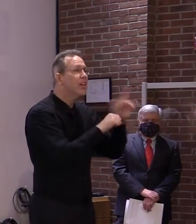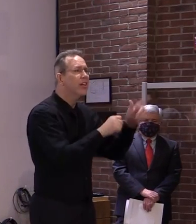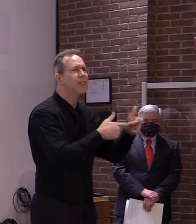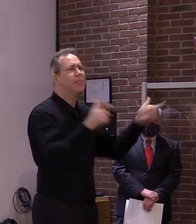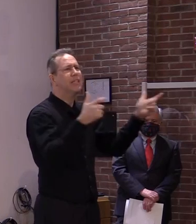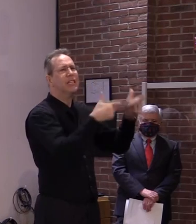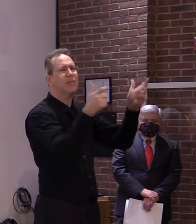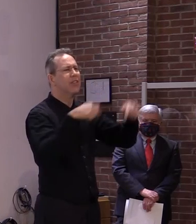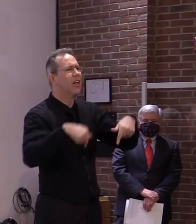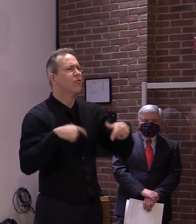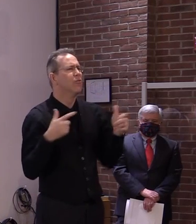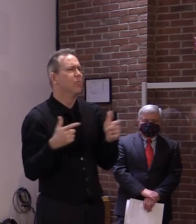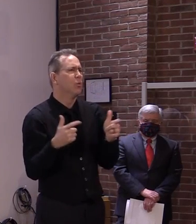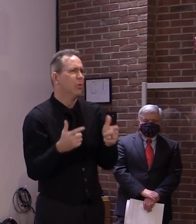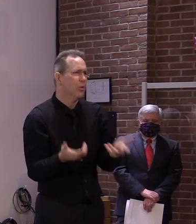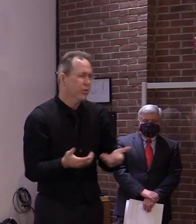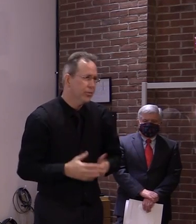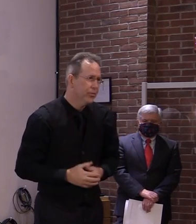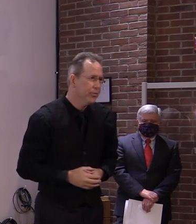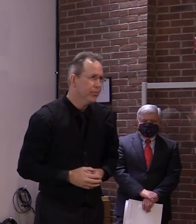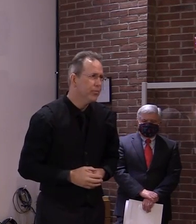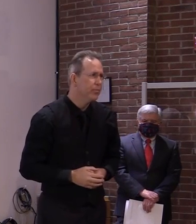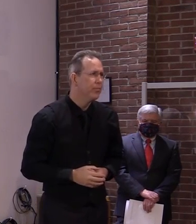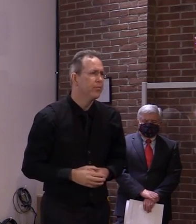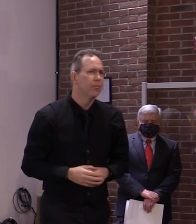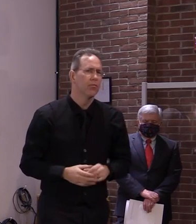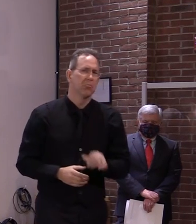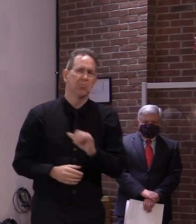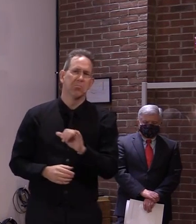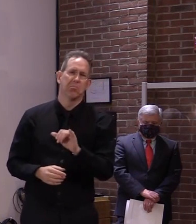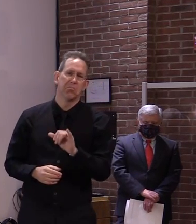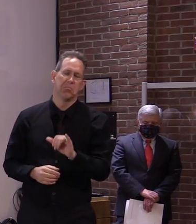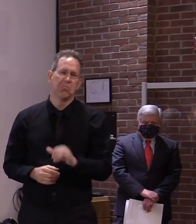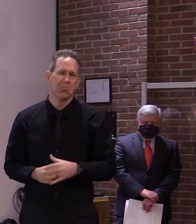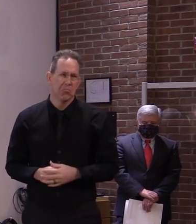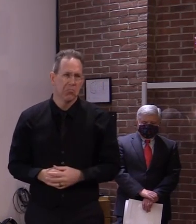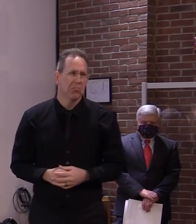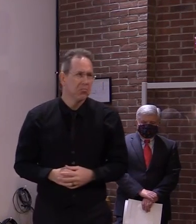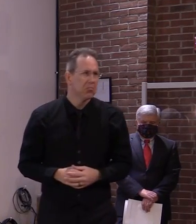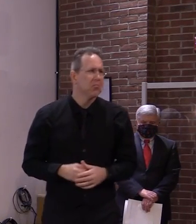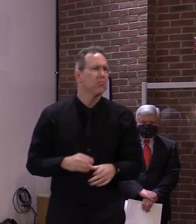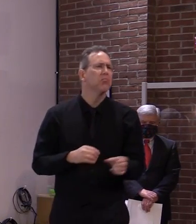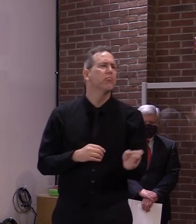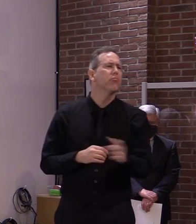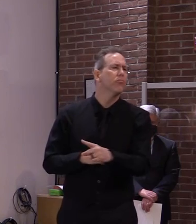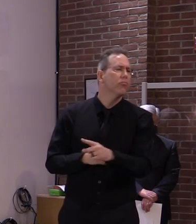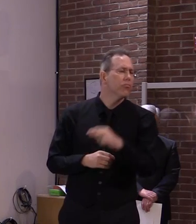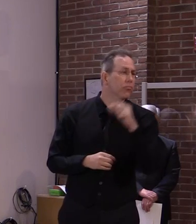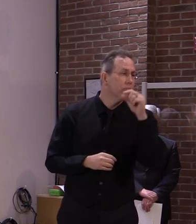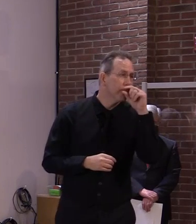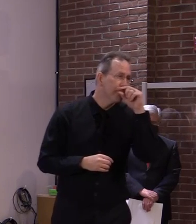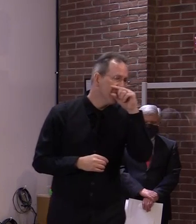All right. Got an email this morning, Dr. Levine, about a church in Chester